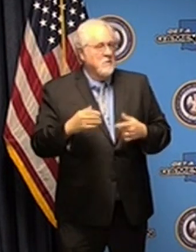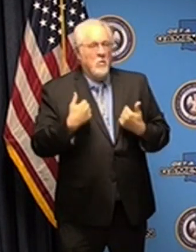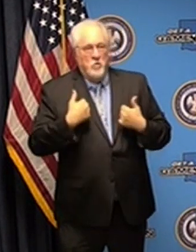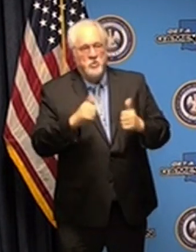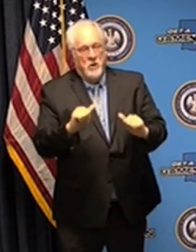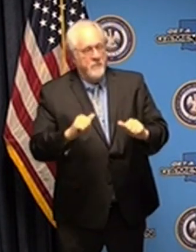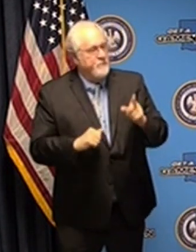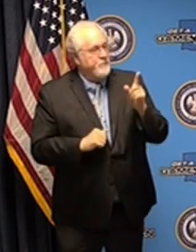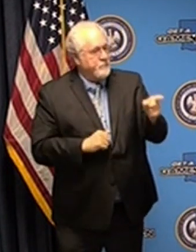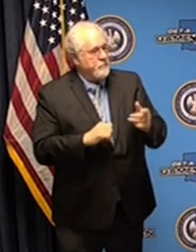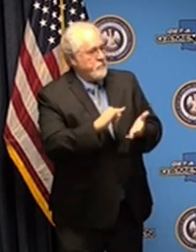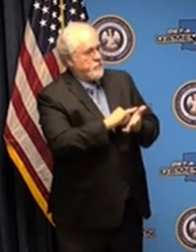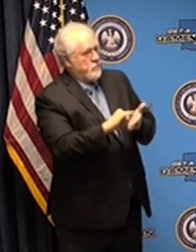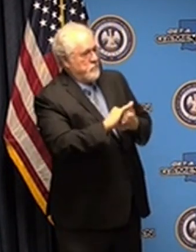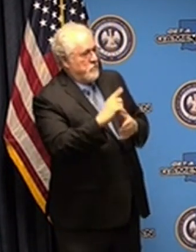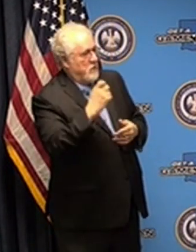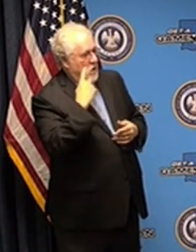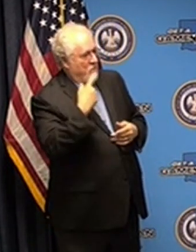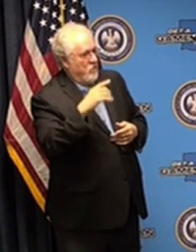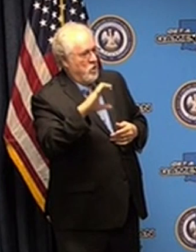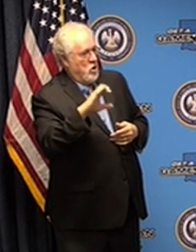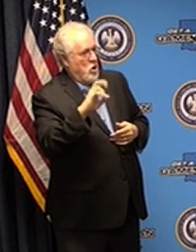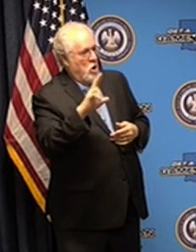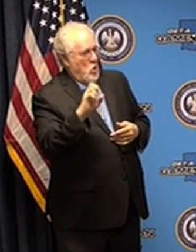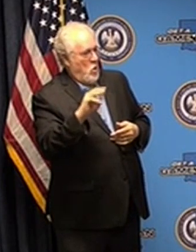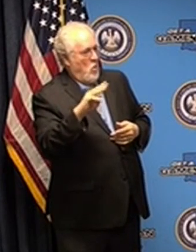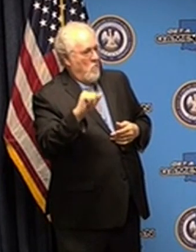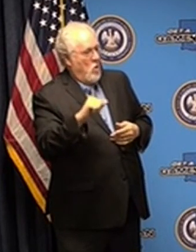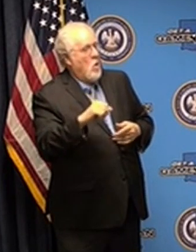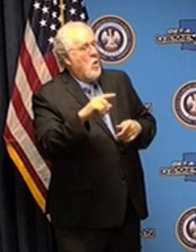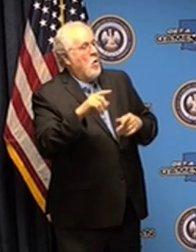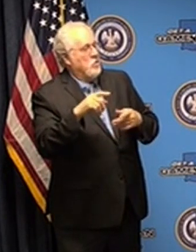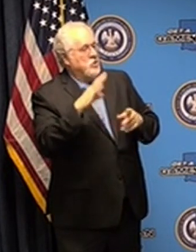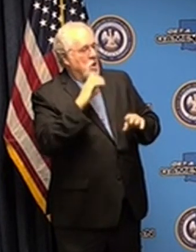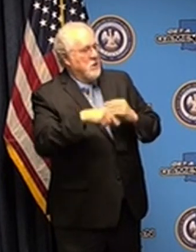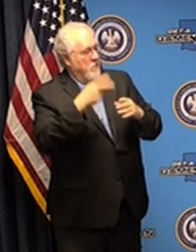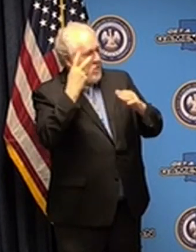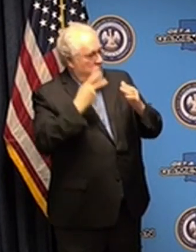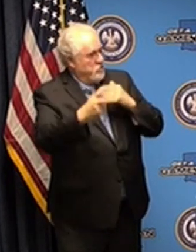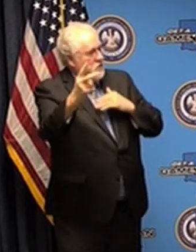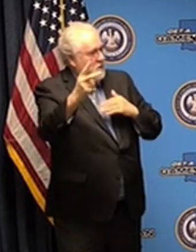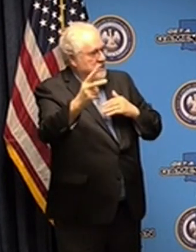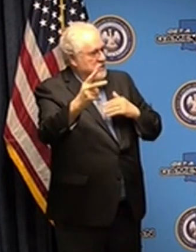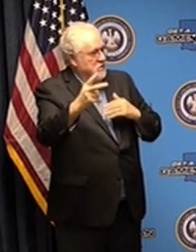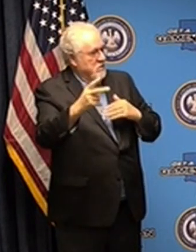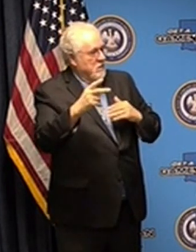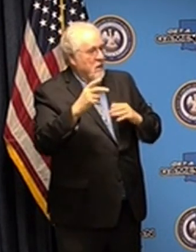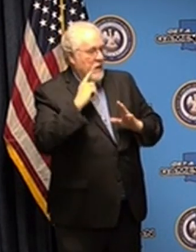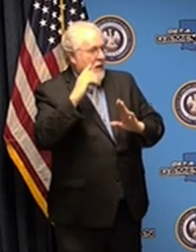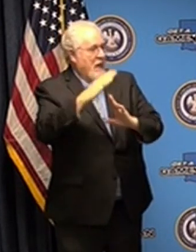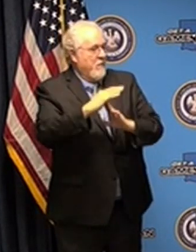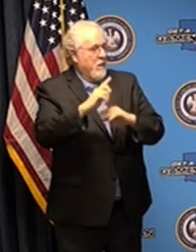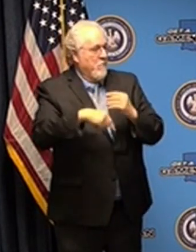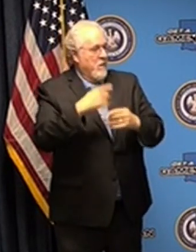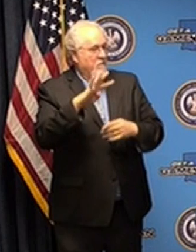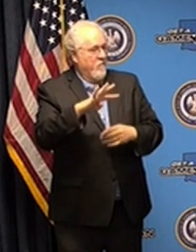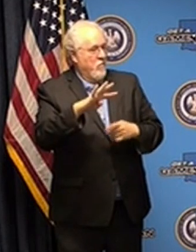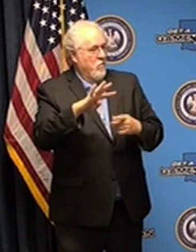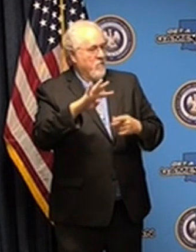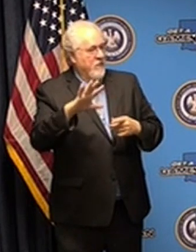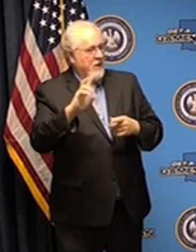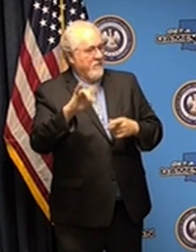Governor, New York's Governor Andrew Cuomo recently talked about the projections they have for this virus. He said the apex is probably about 45